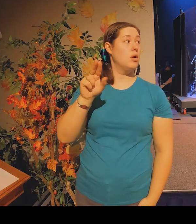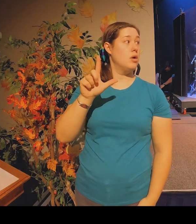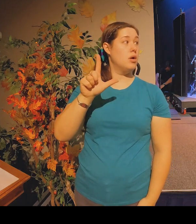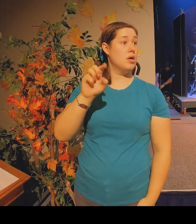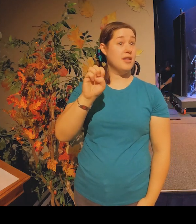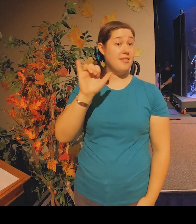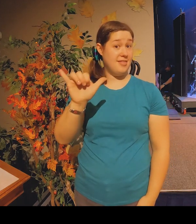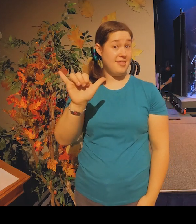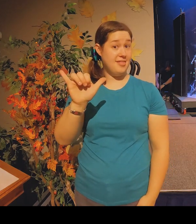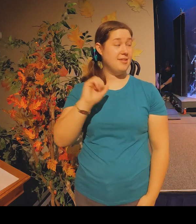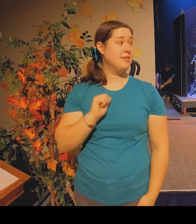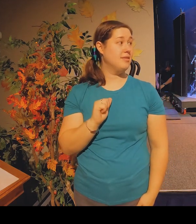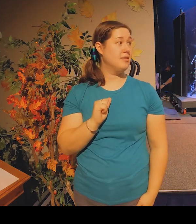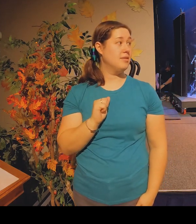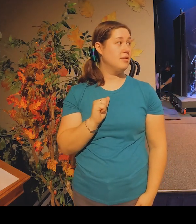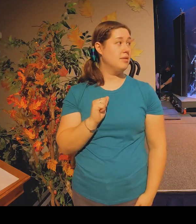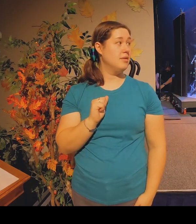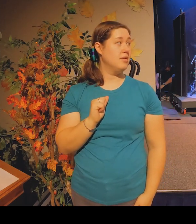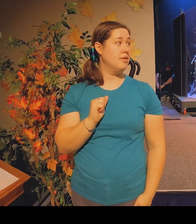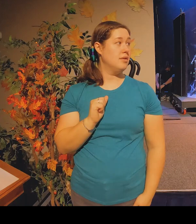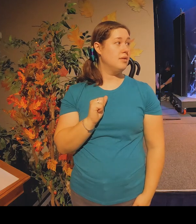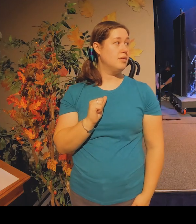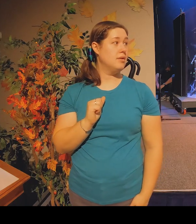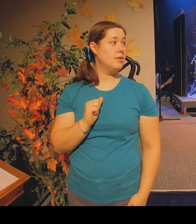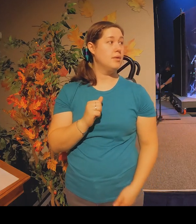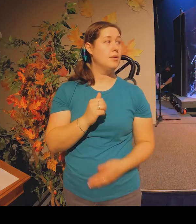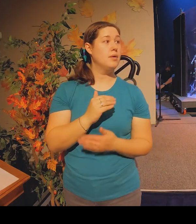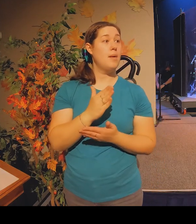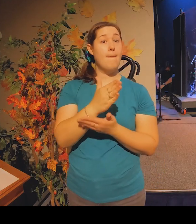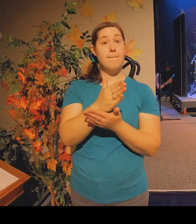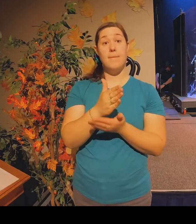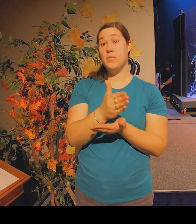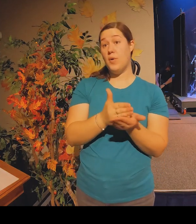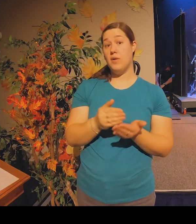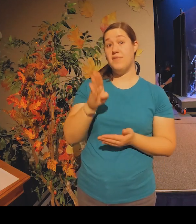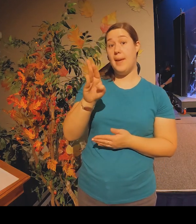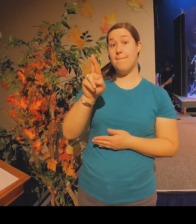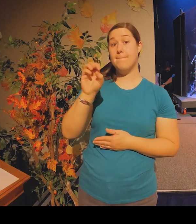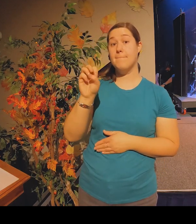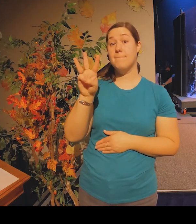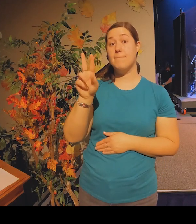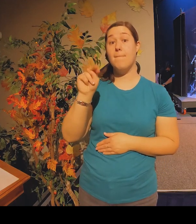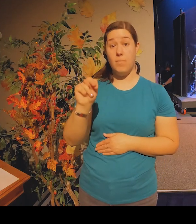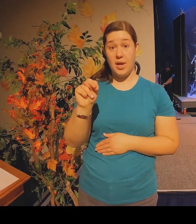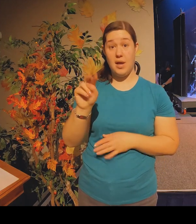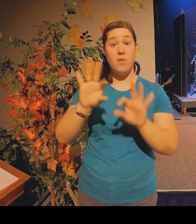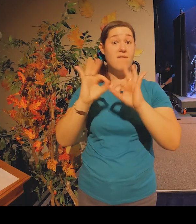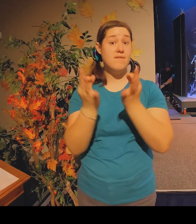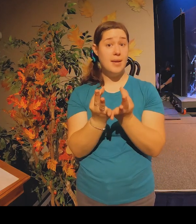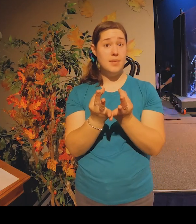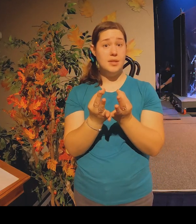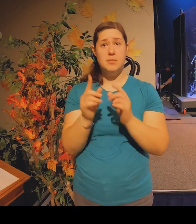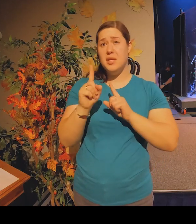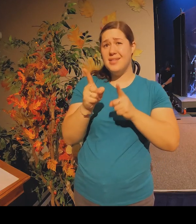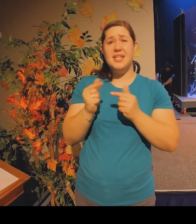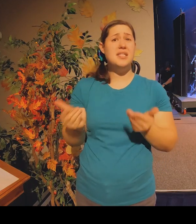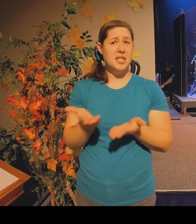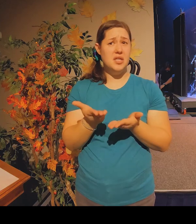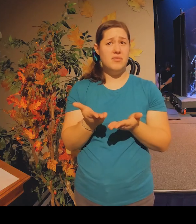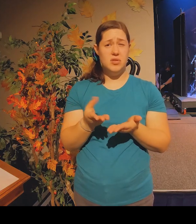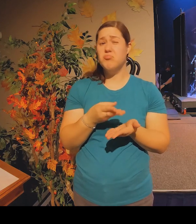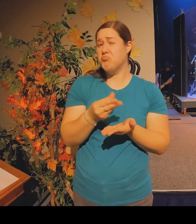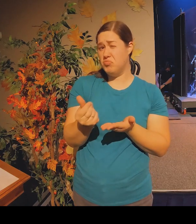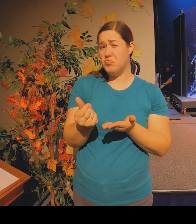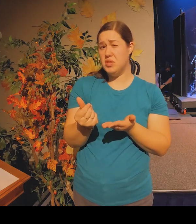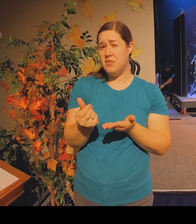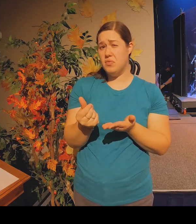Susan is part of the Matt and Lori Brown family and has been attending here for several years. She loves